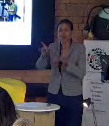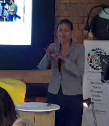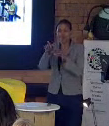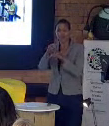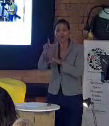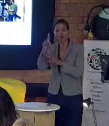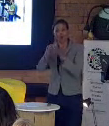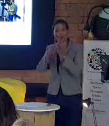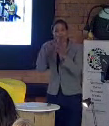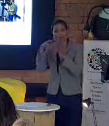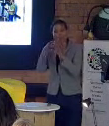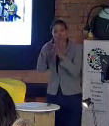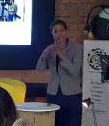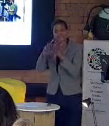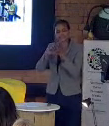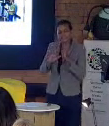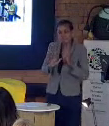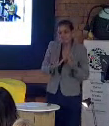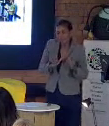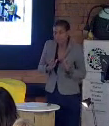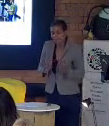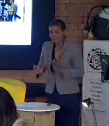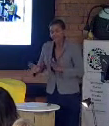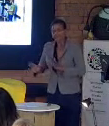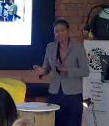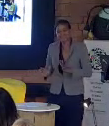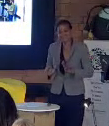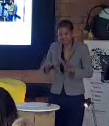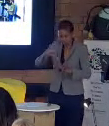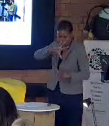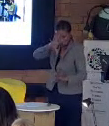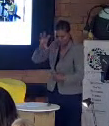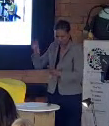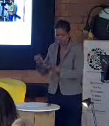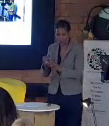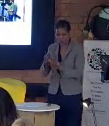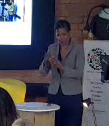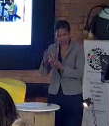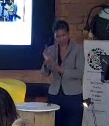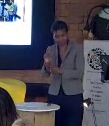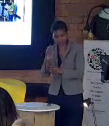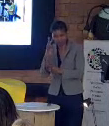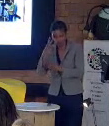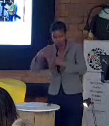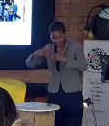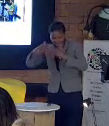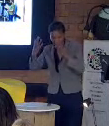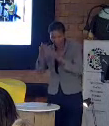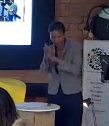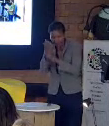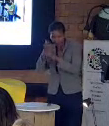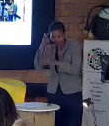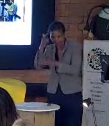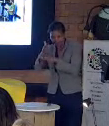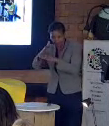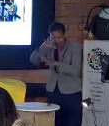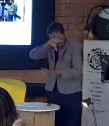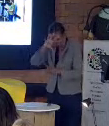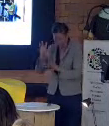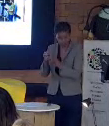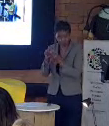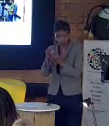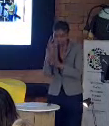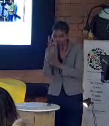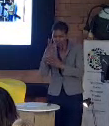fast I draw. And it was a whole, you know, that took 3 days to make. And yeah, I'd love to make it even